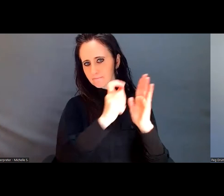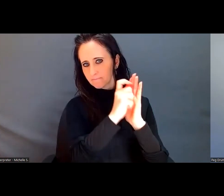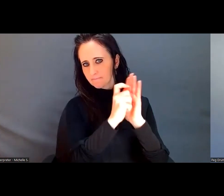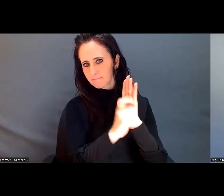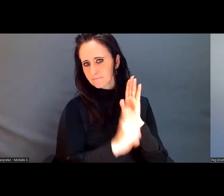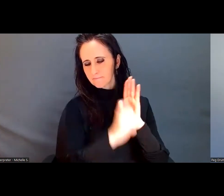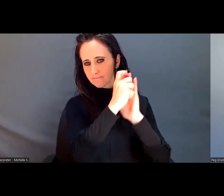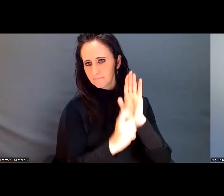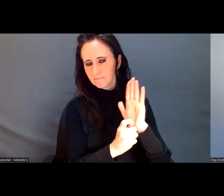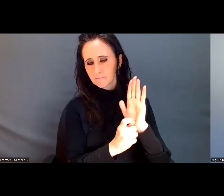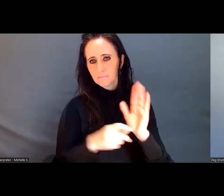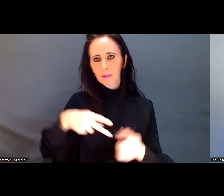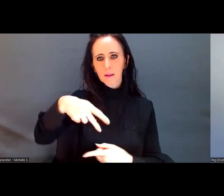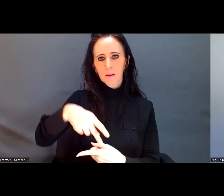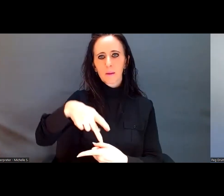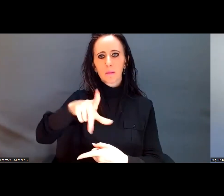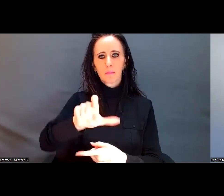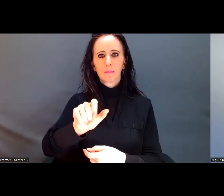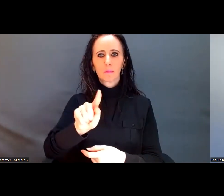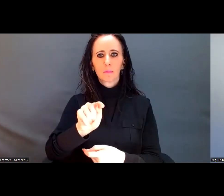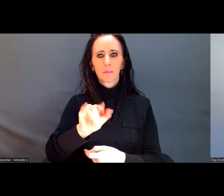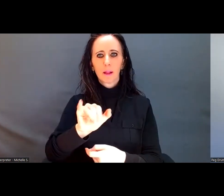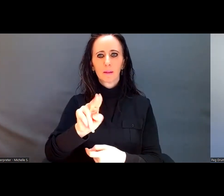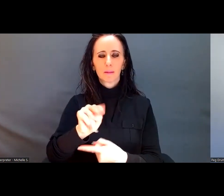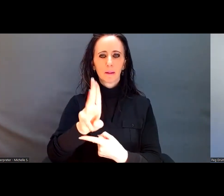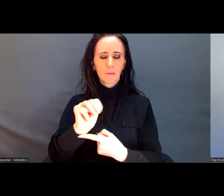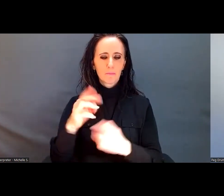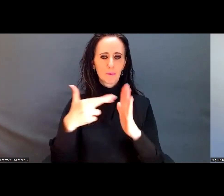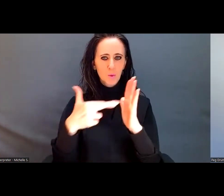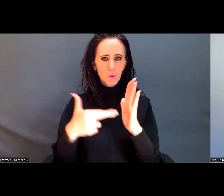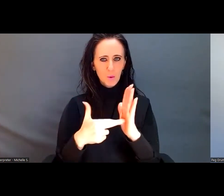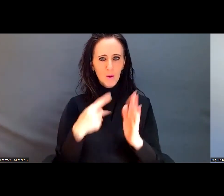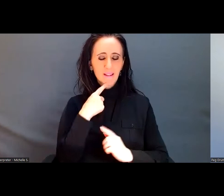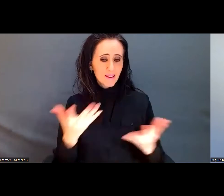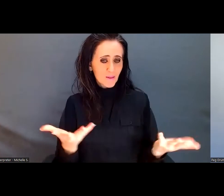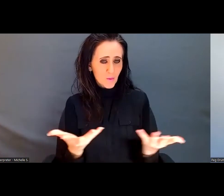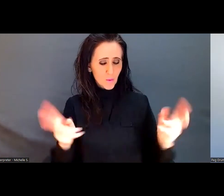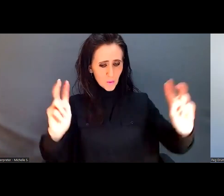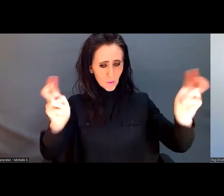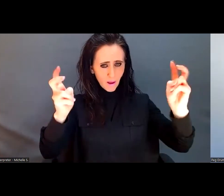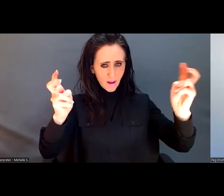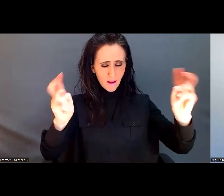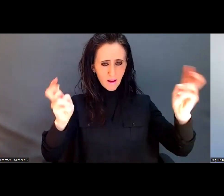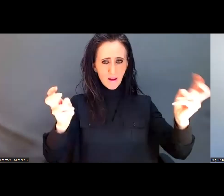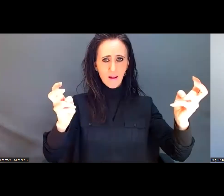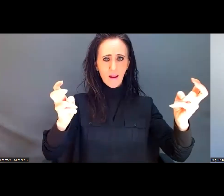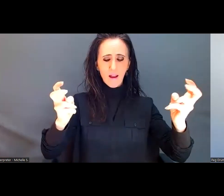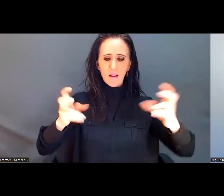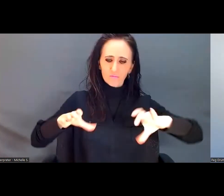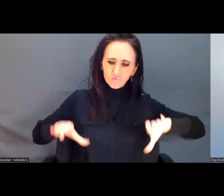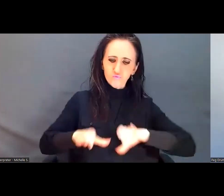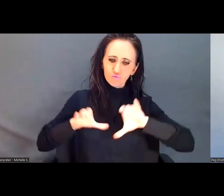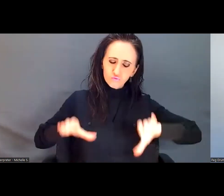Platinum rule, check it out. Treat others, it says here on this chart, platinum